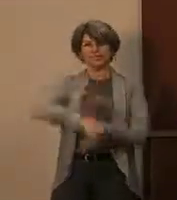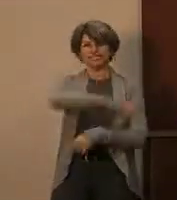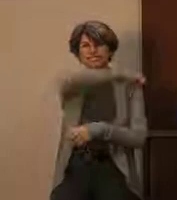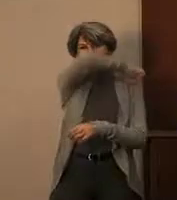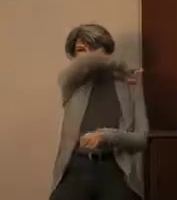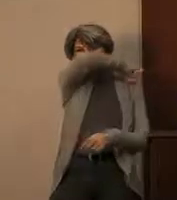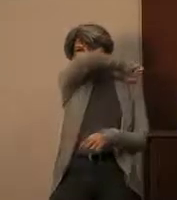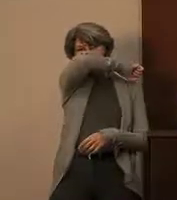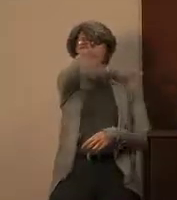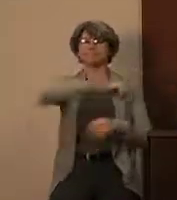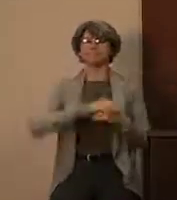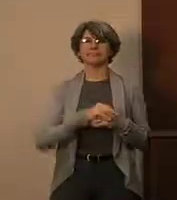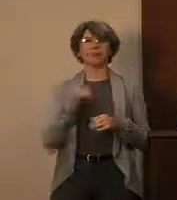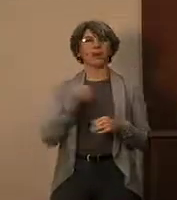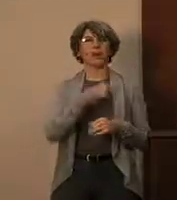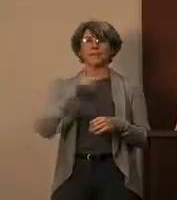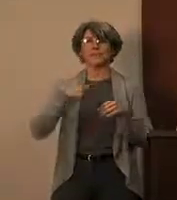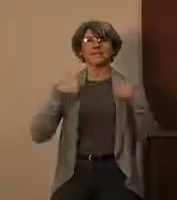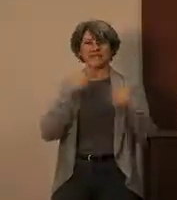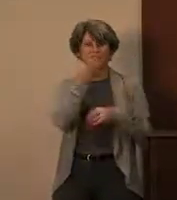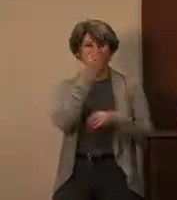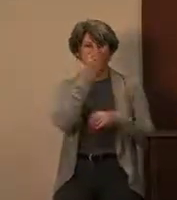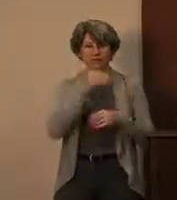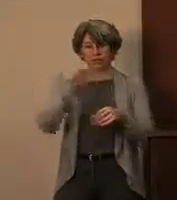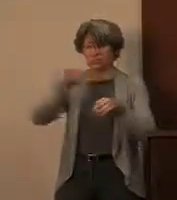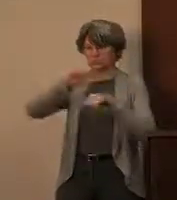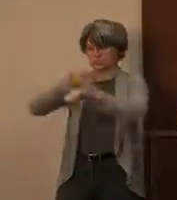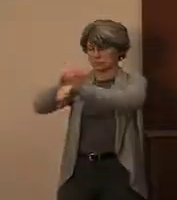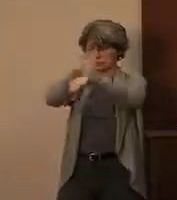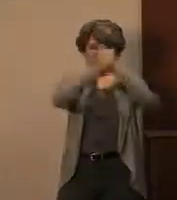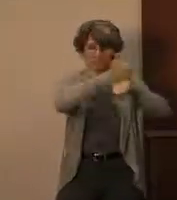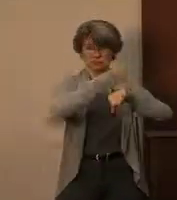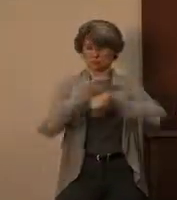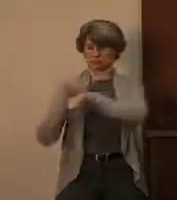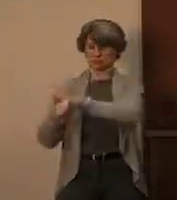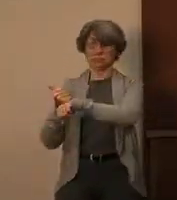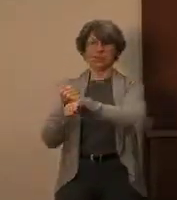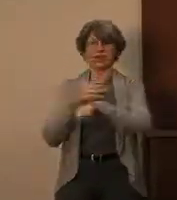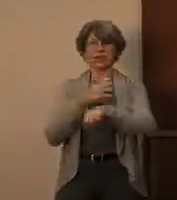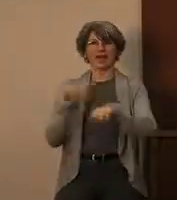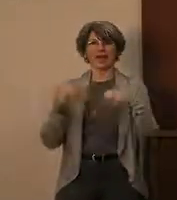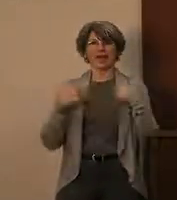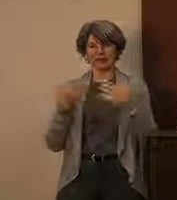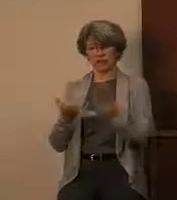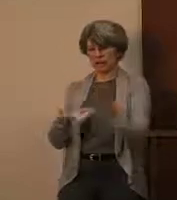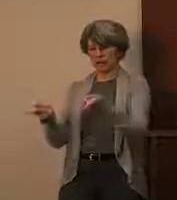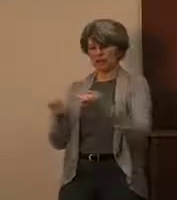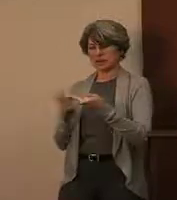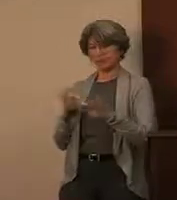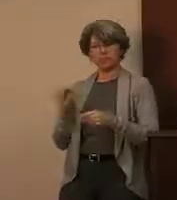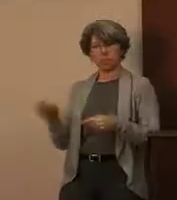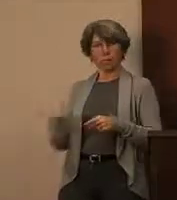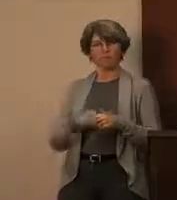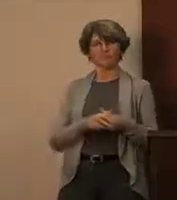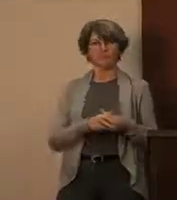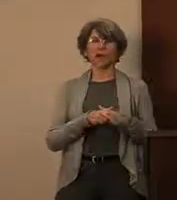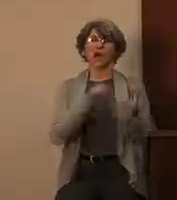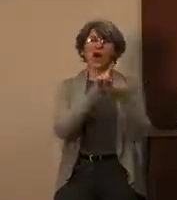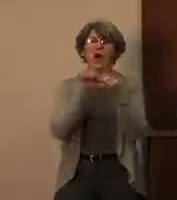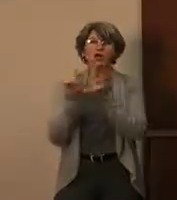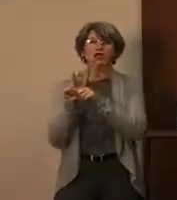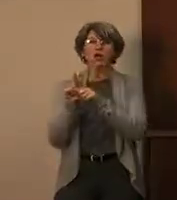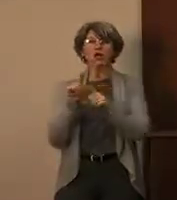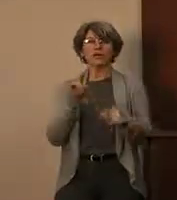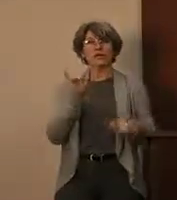to have tissues available, and we need to have receptacles for our consumers. And then, of course, if